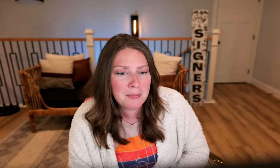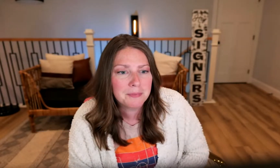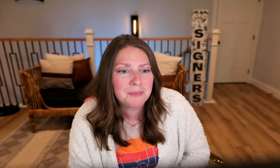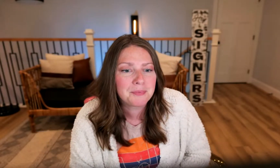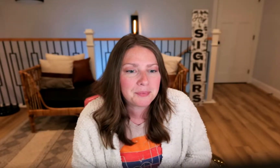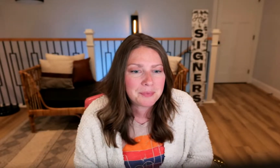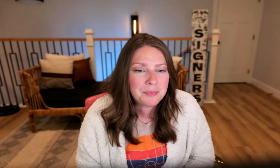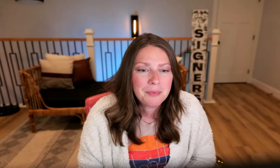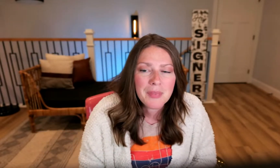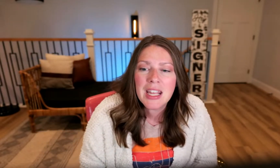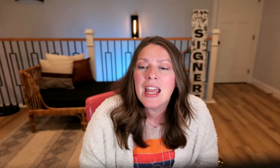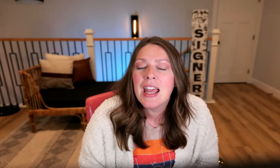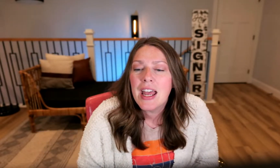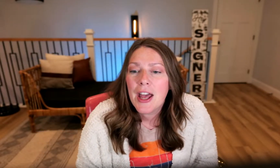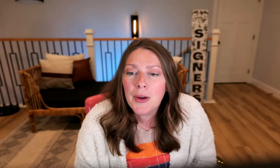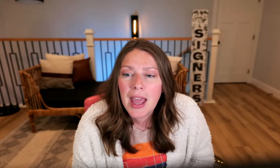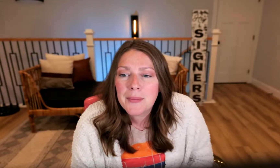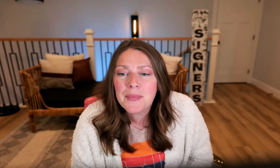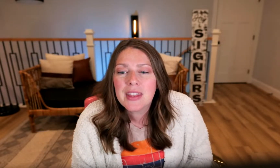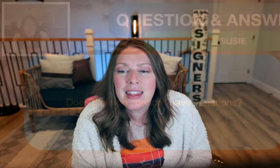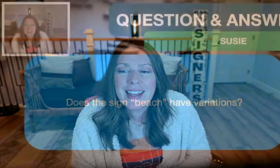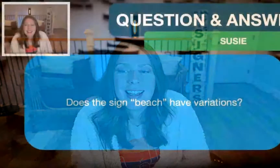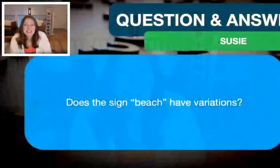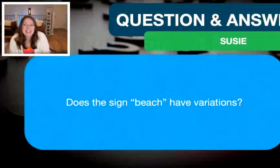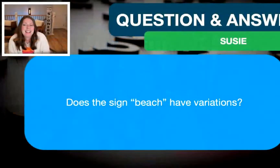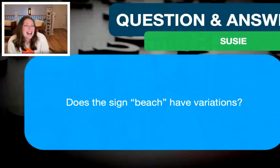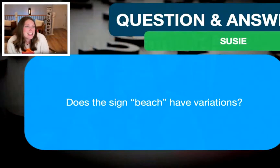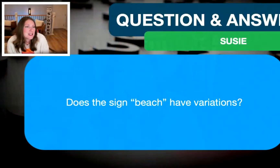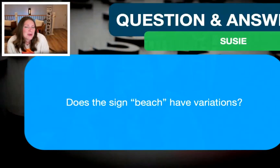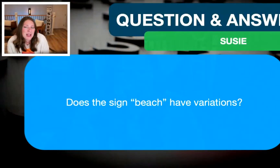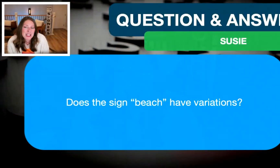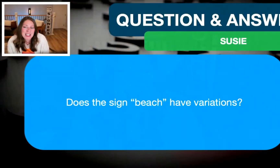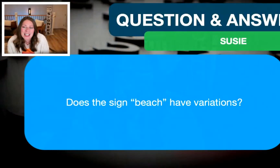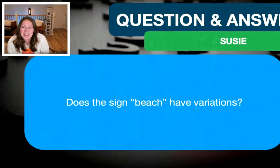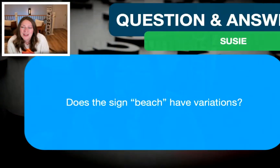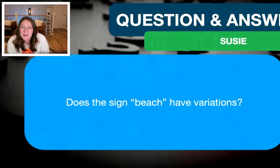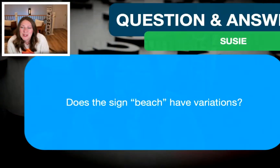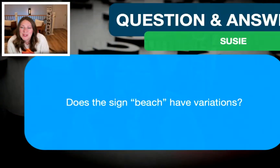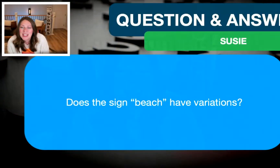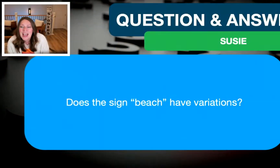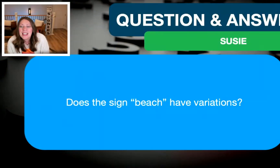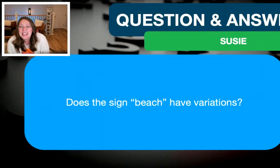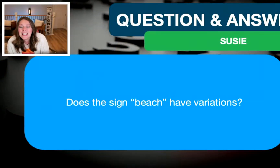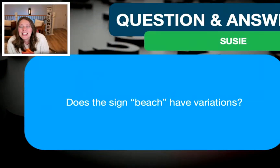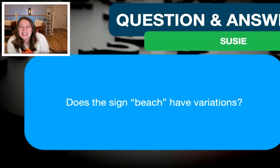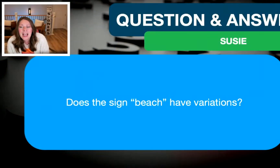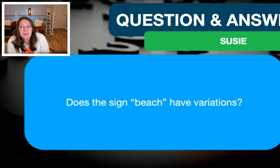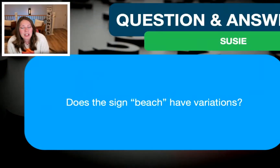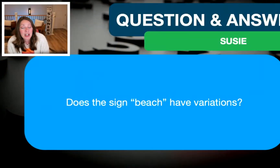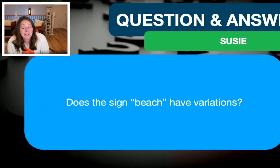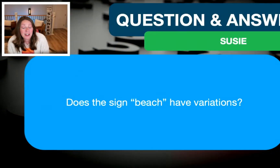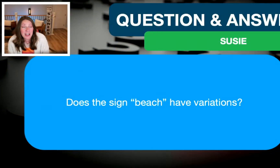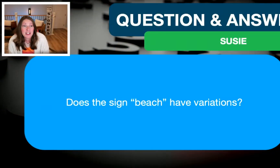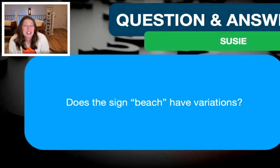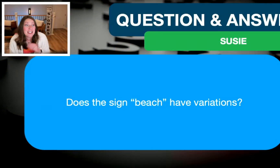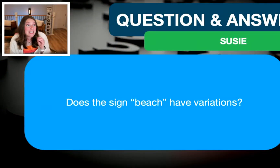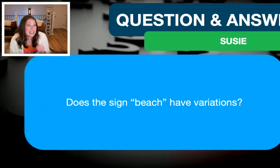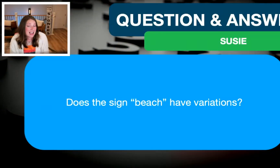okay? Okay, this next question from Susie. Does the sign beach have variations? Yes,